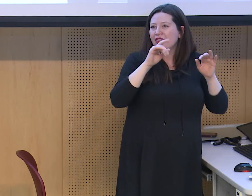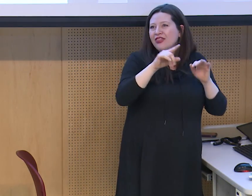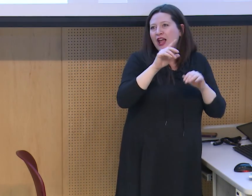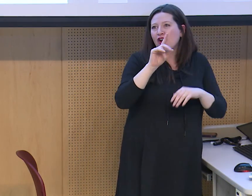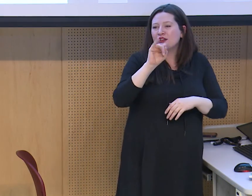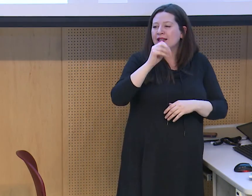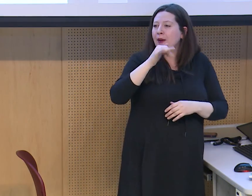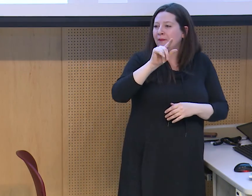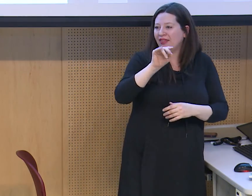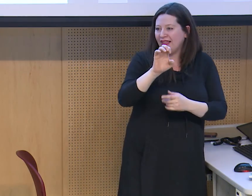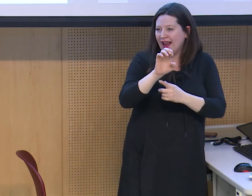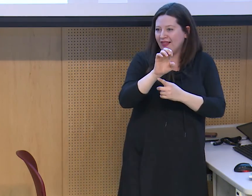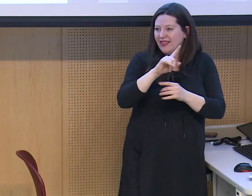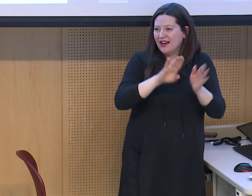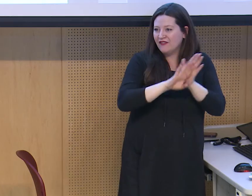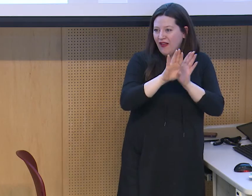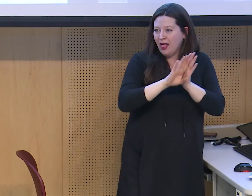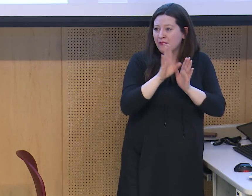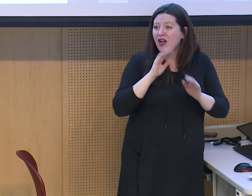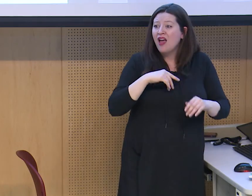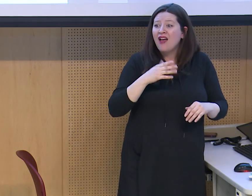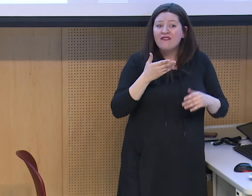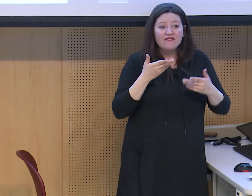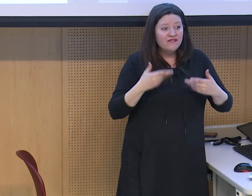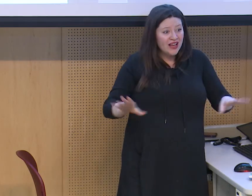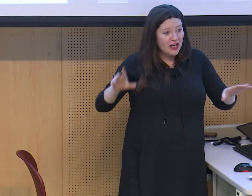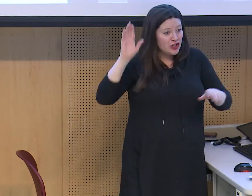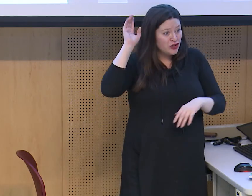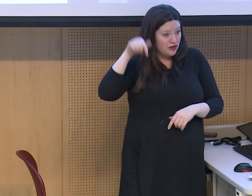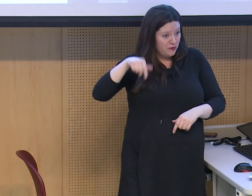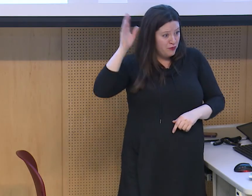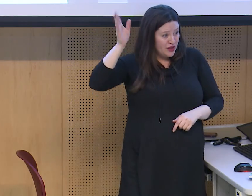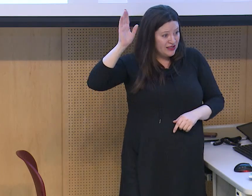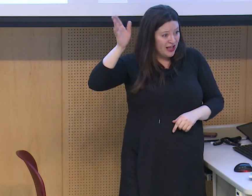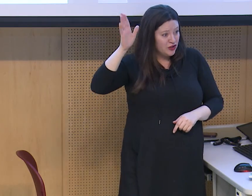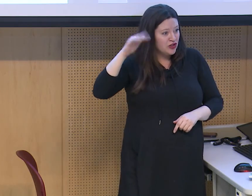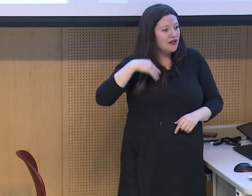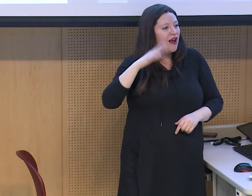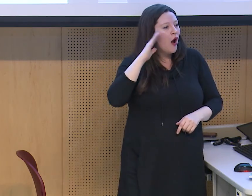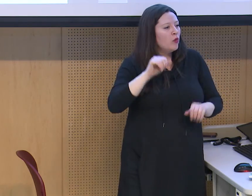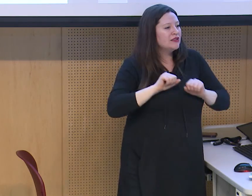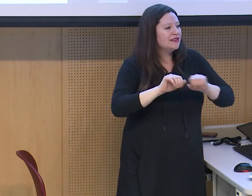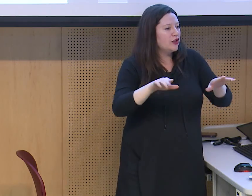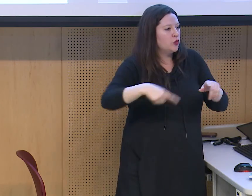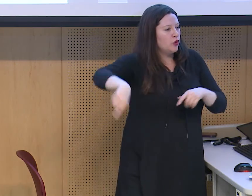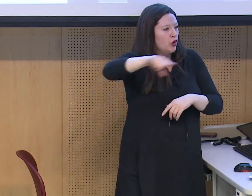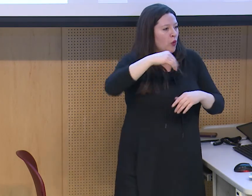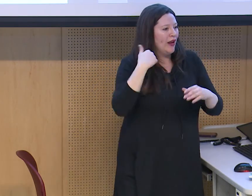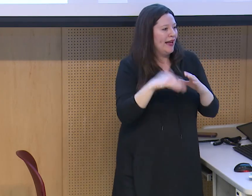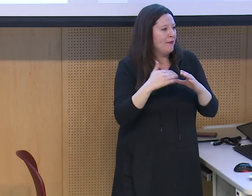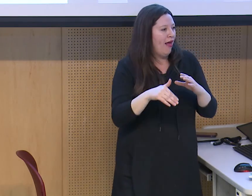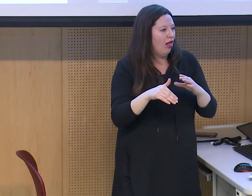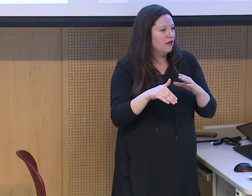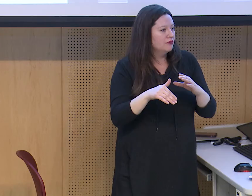showing their template that they've developed. Once I'm done with this presentation, I'm going to send you all an